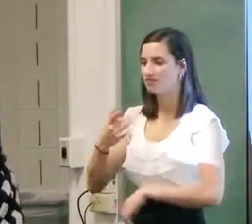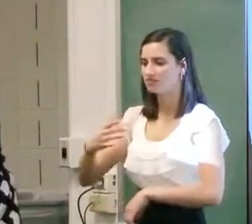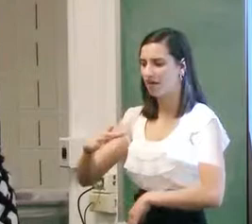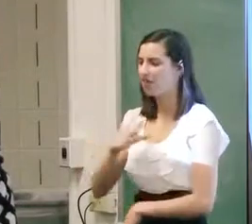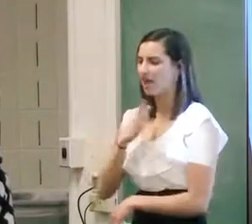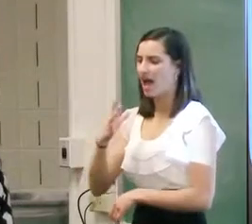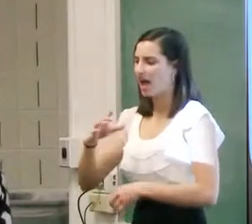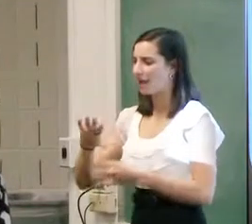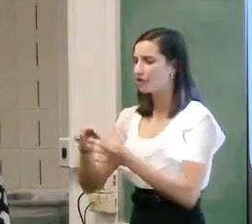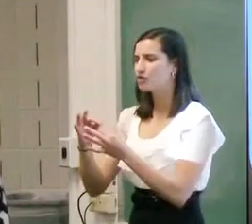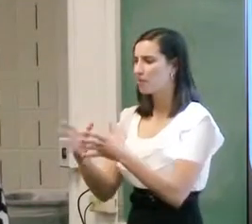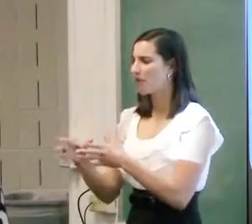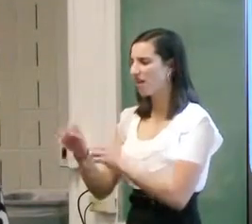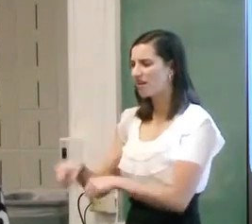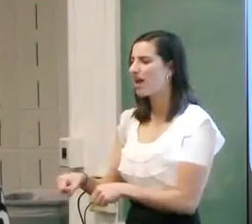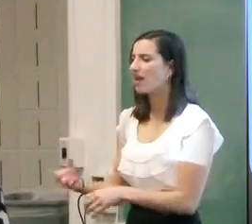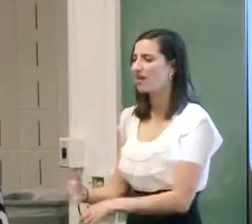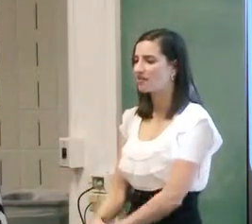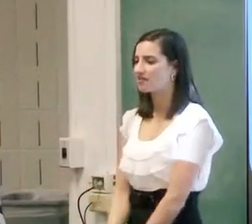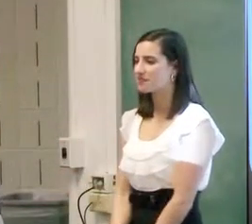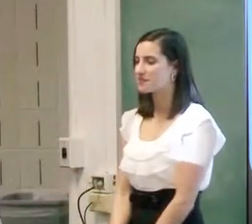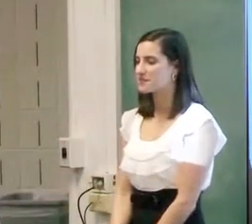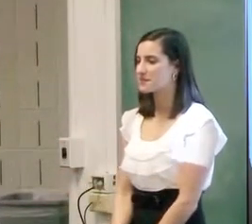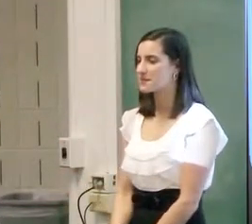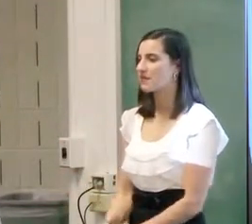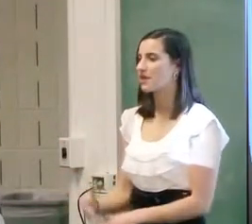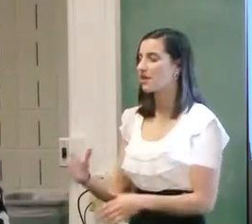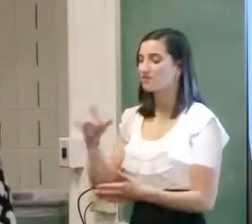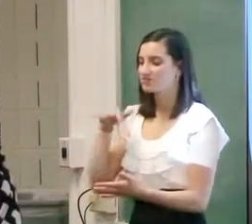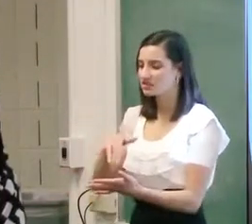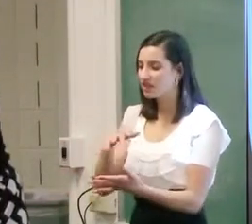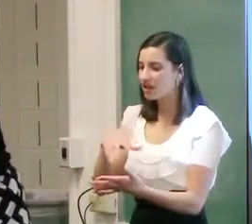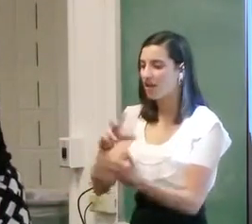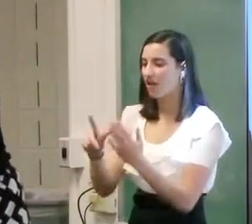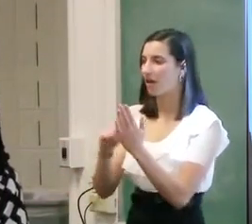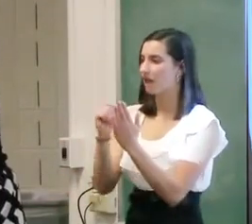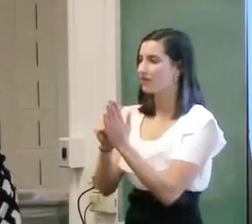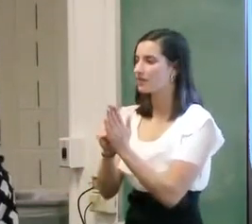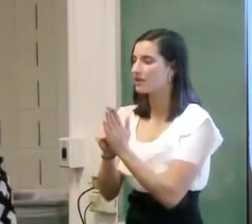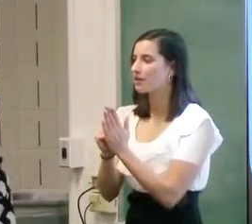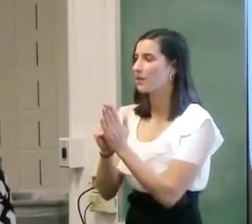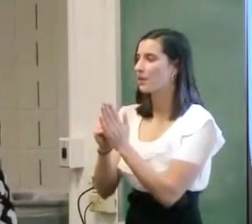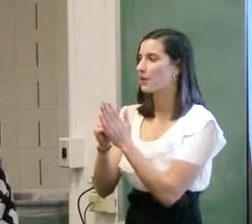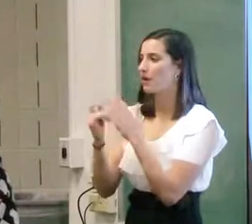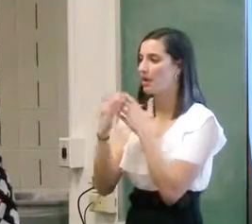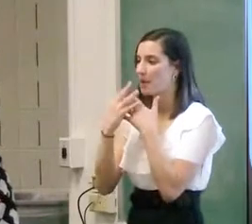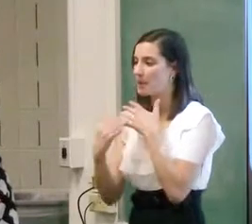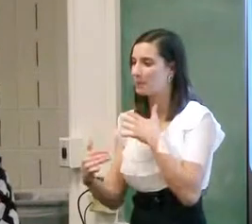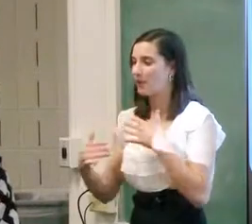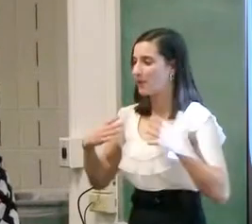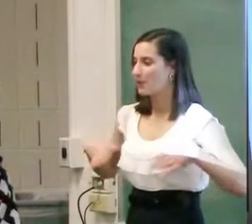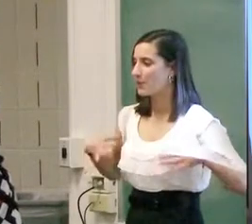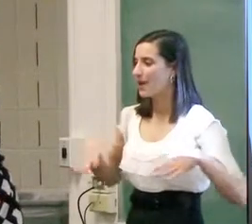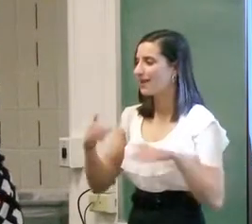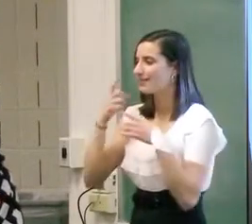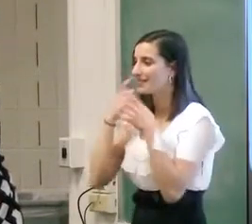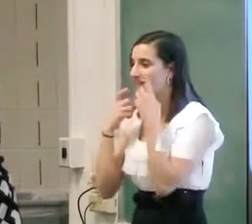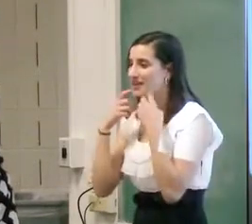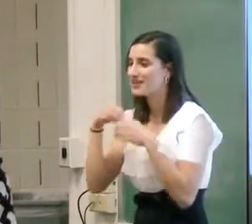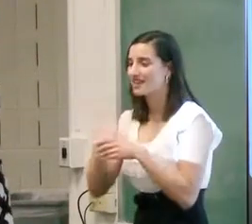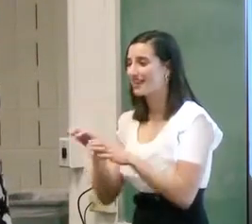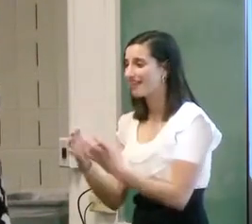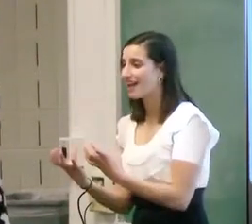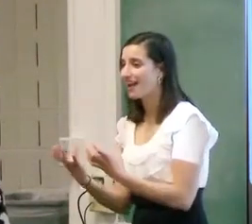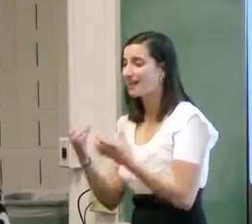interpreter. Feeling like that everything that you studied, all the video recordings, all the blood, sweat, and tears that you do in class,